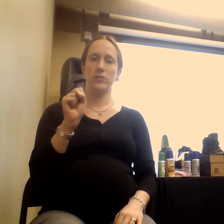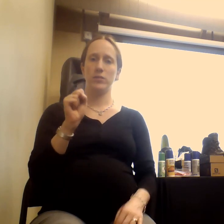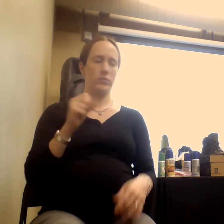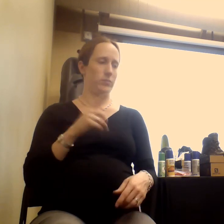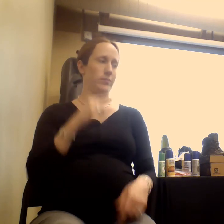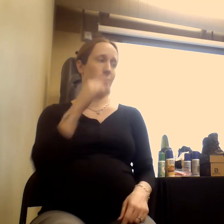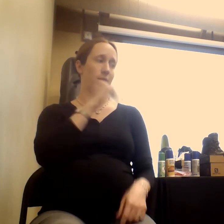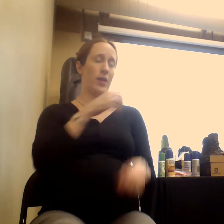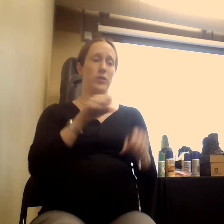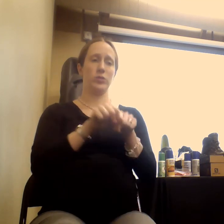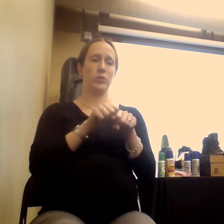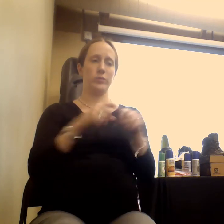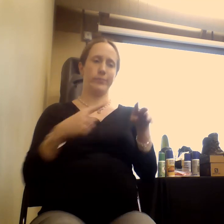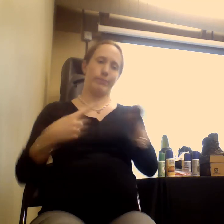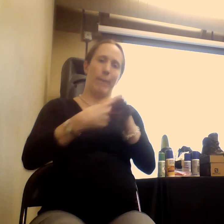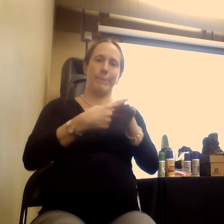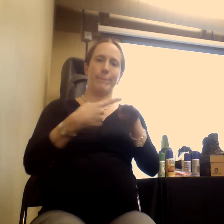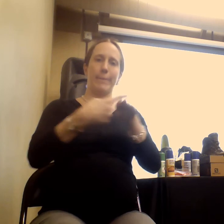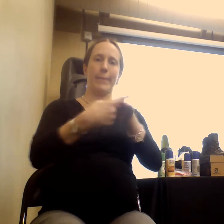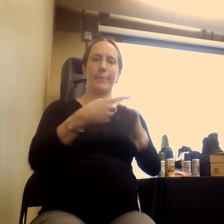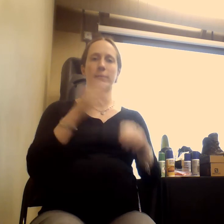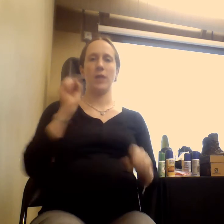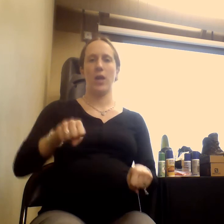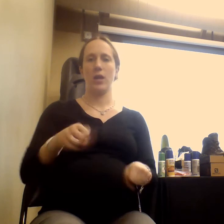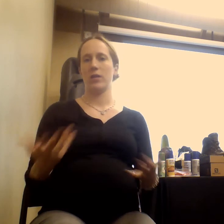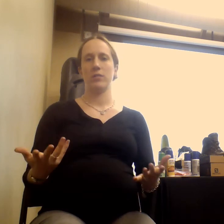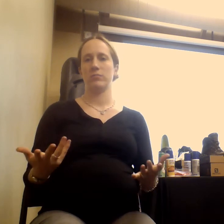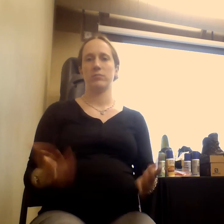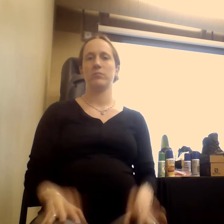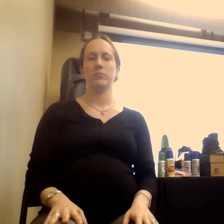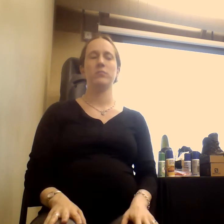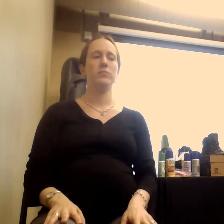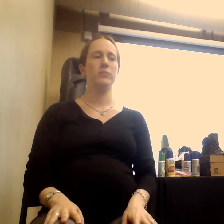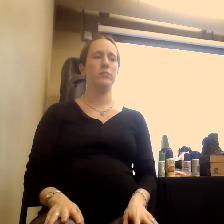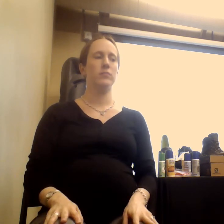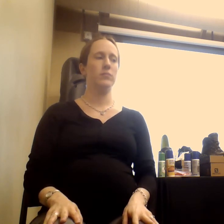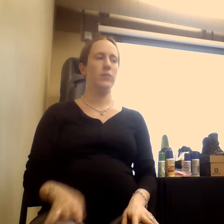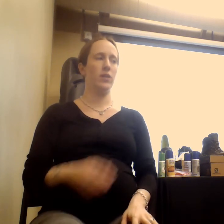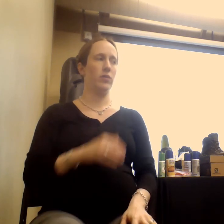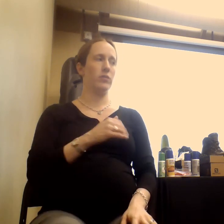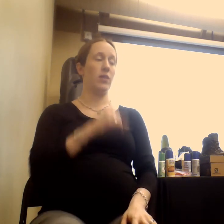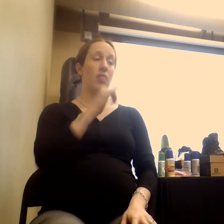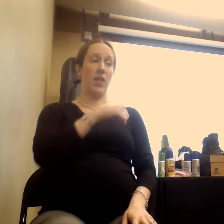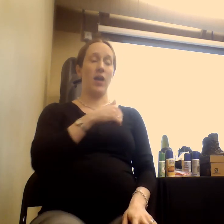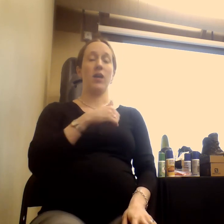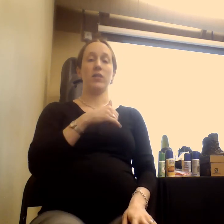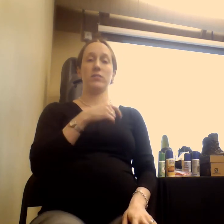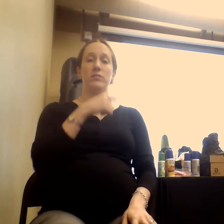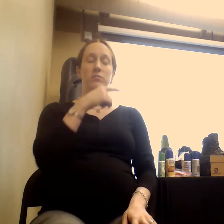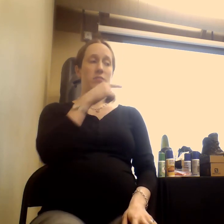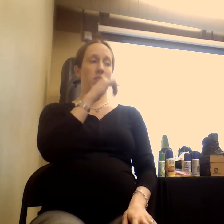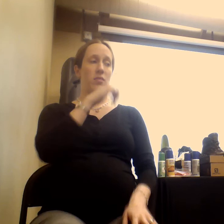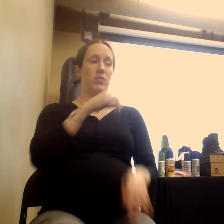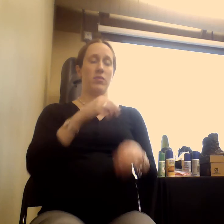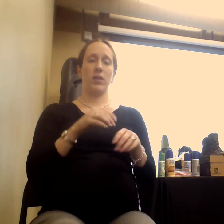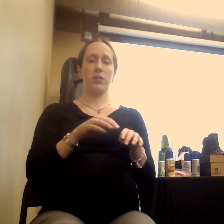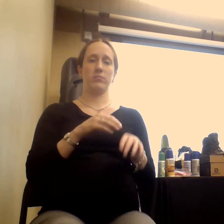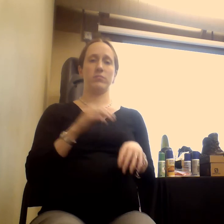leather. Right. Okay? I would say I'm even safe here from a rattlesnake bite. Really? Yeah, that's how tough that leather